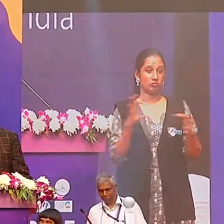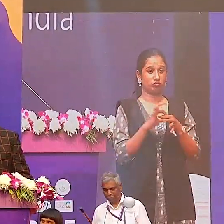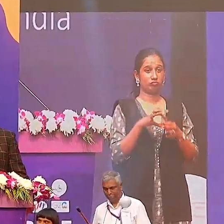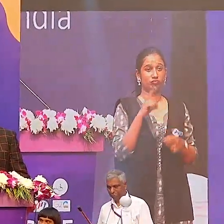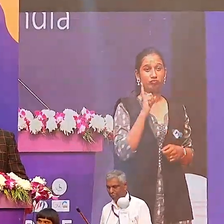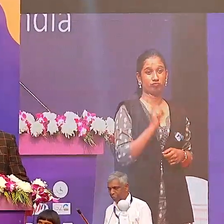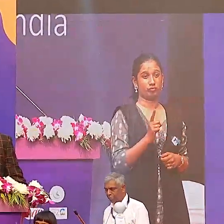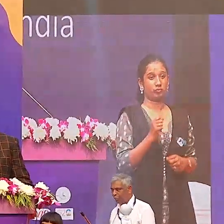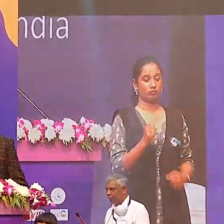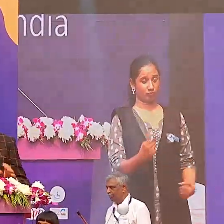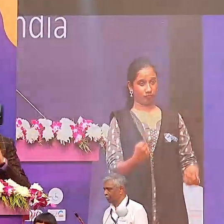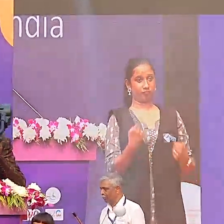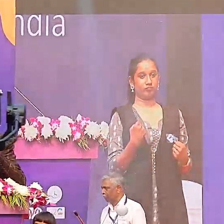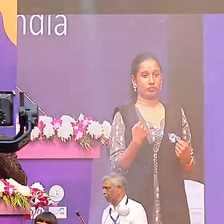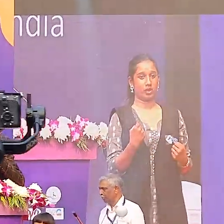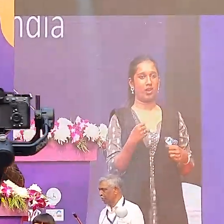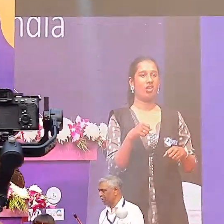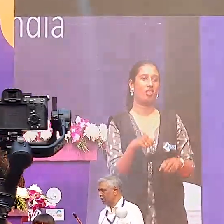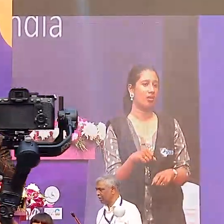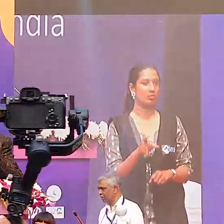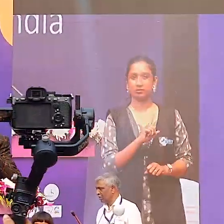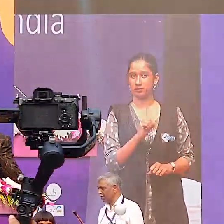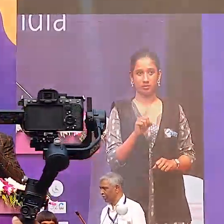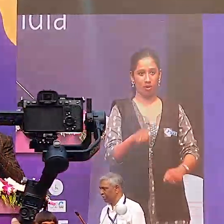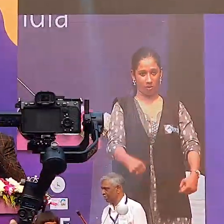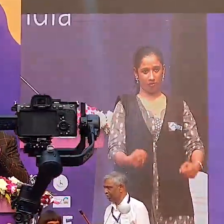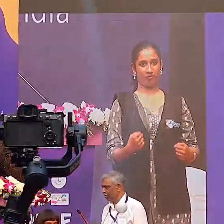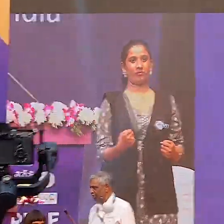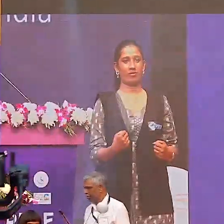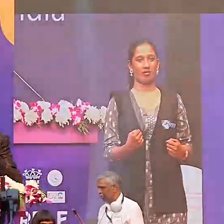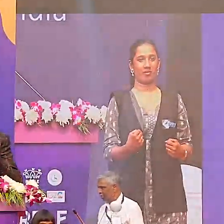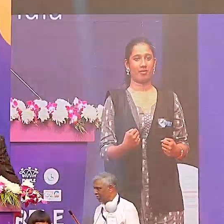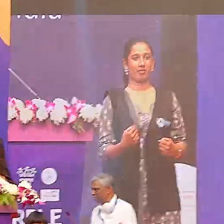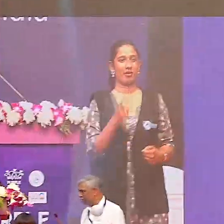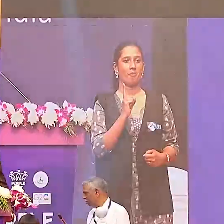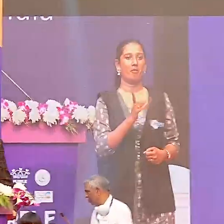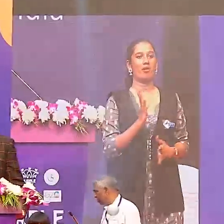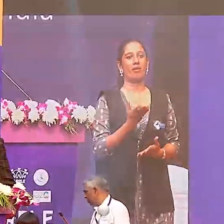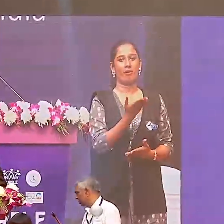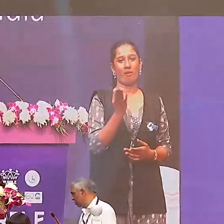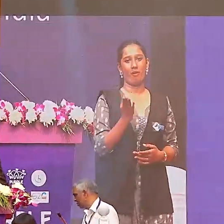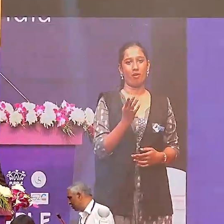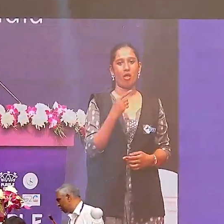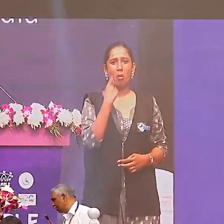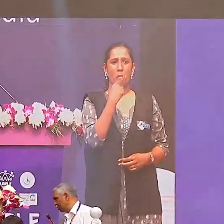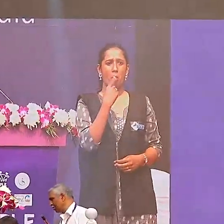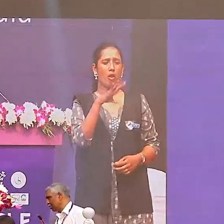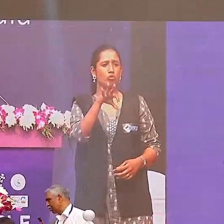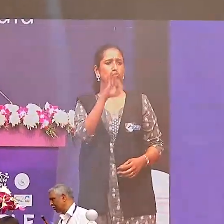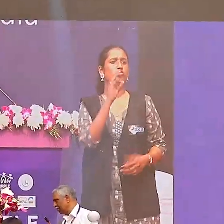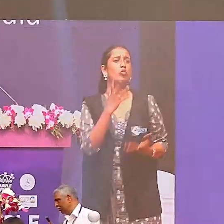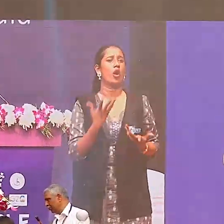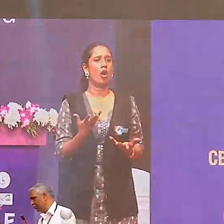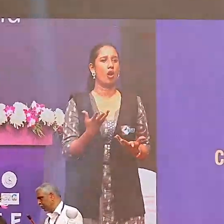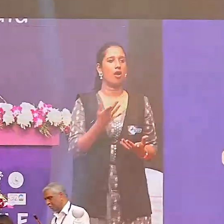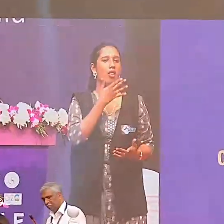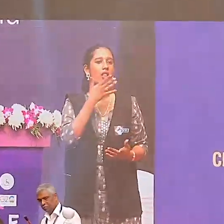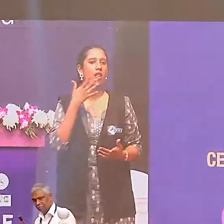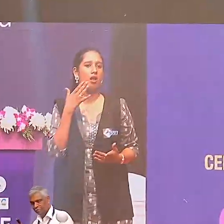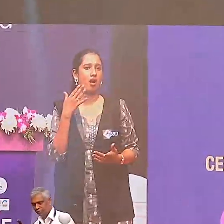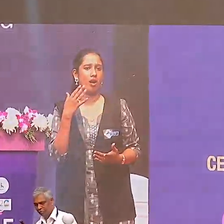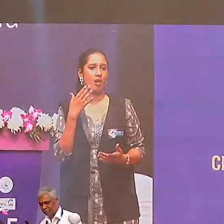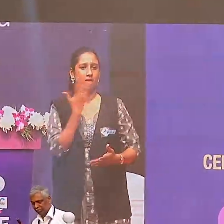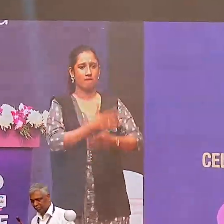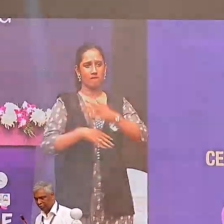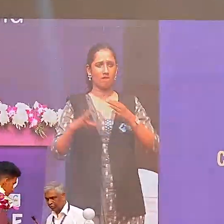back straight with the royalty which pours through you. The reason purple was chosen as the color of disability